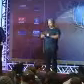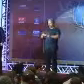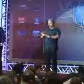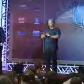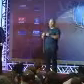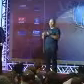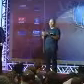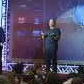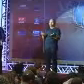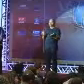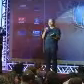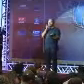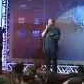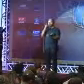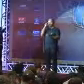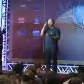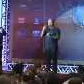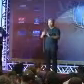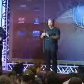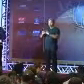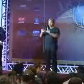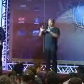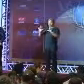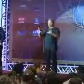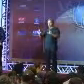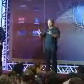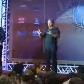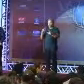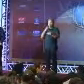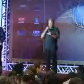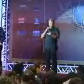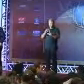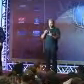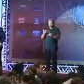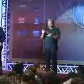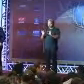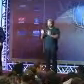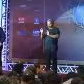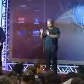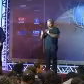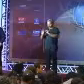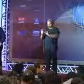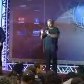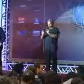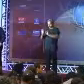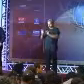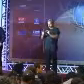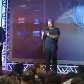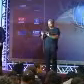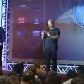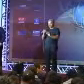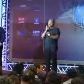kernels. Not just Linux, but also BSD.